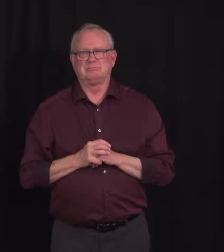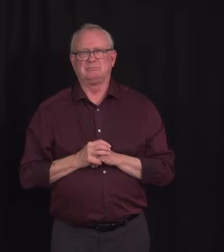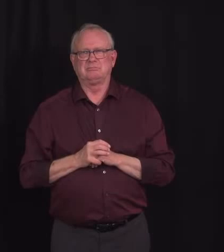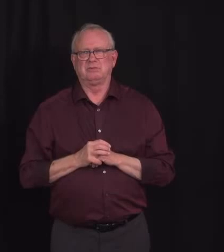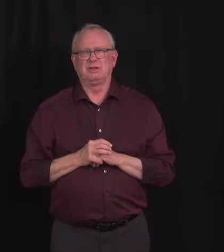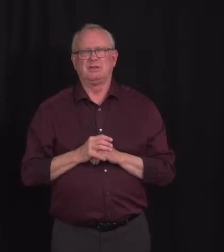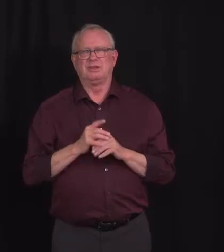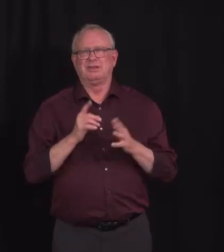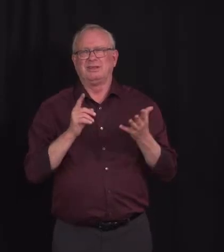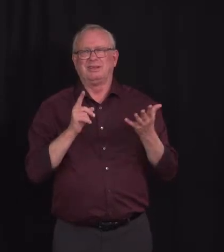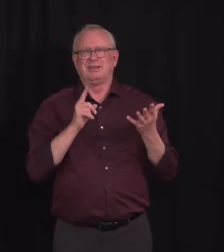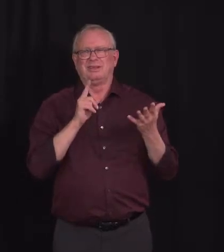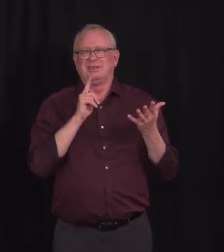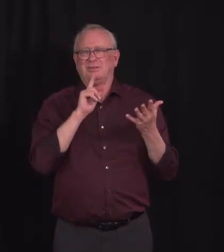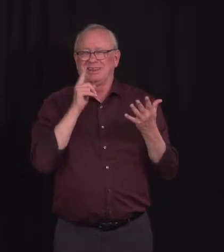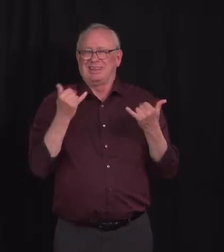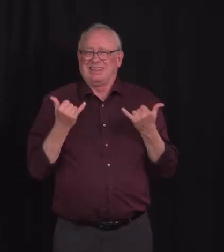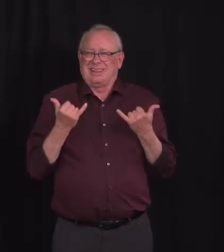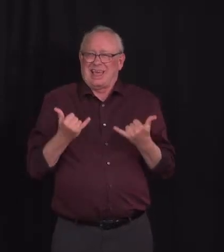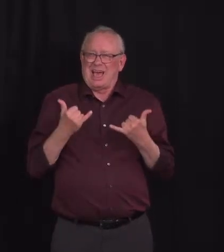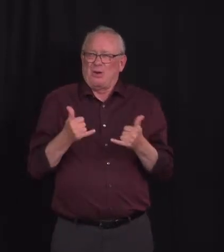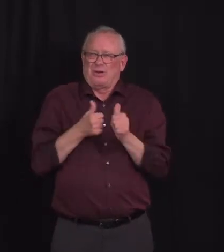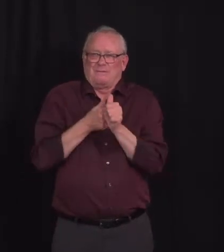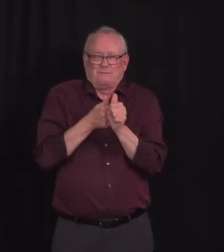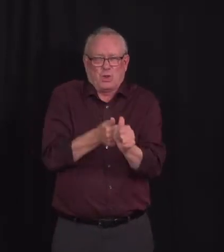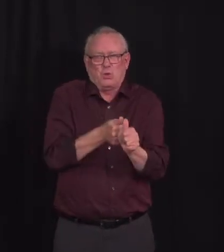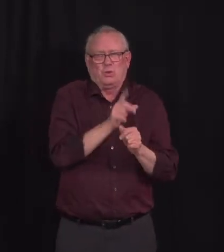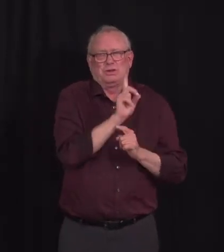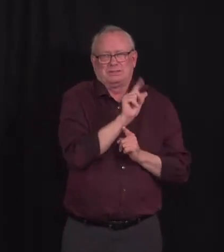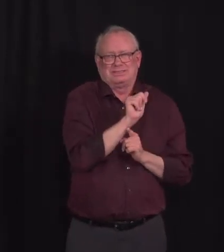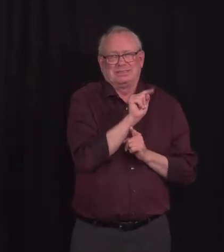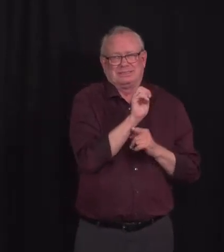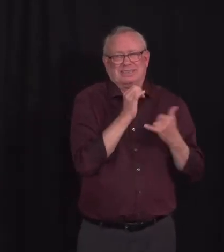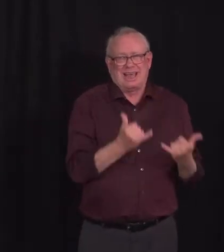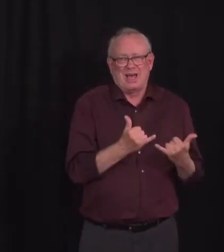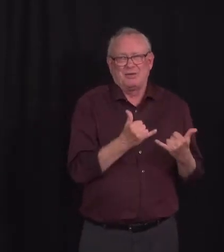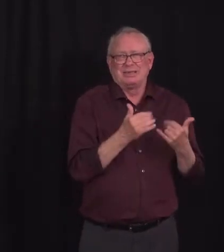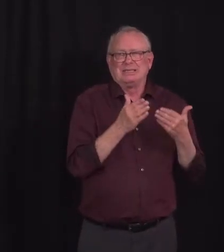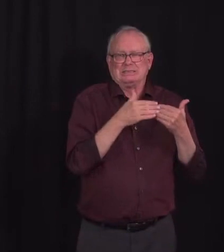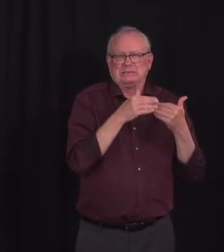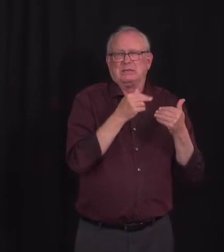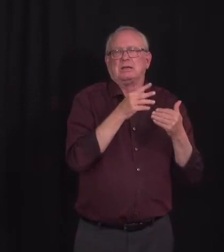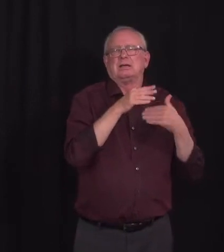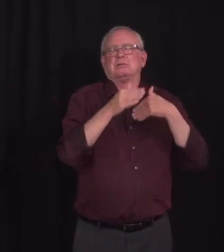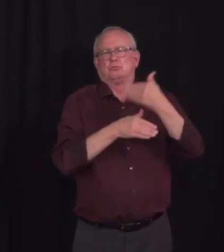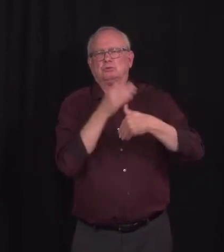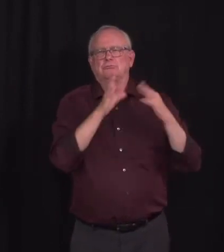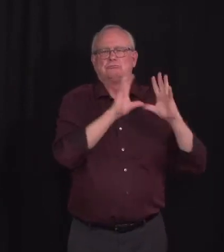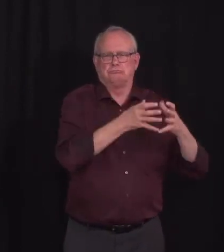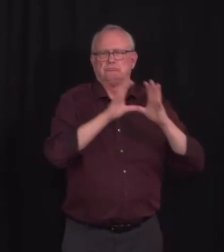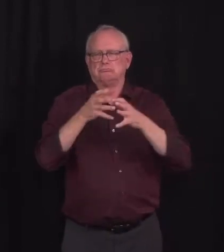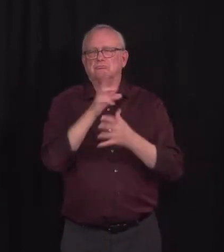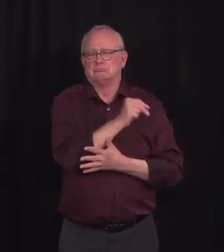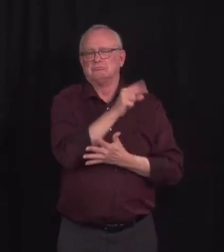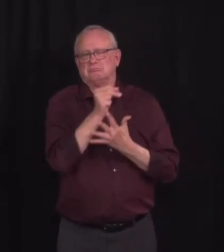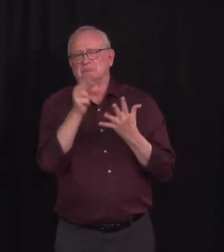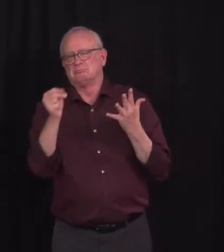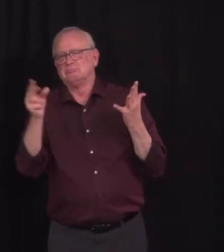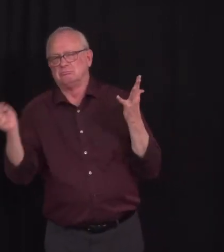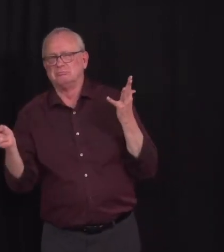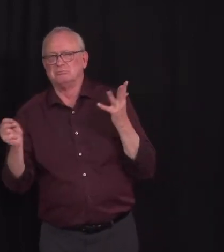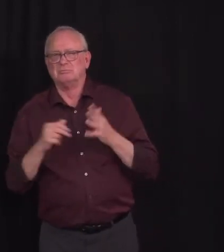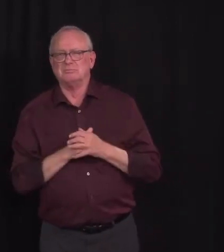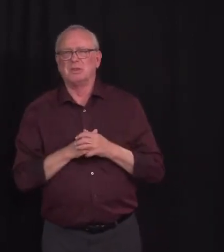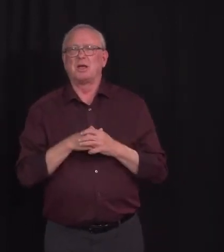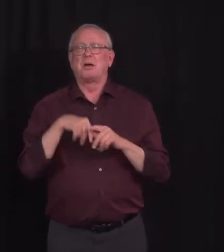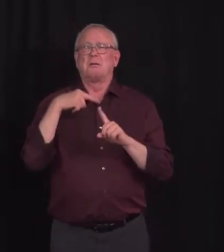both easy to understand by doing it by first dose of date of first dose administration, as well as actually then being